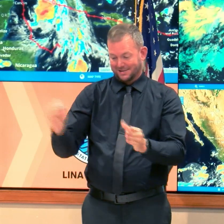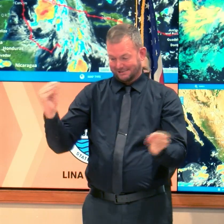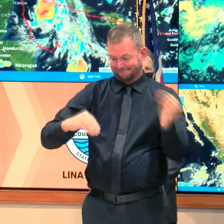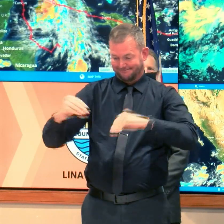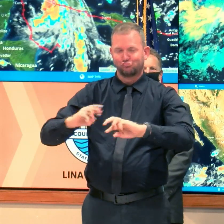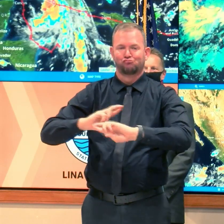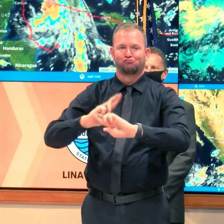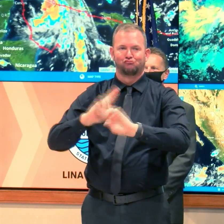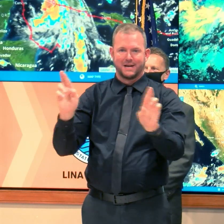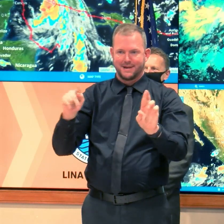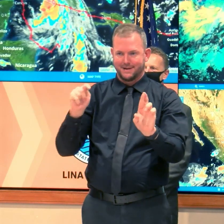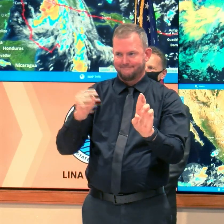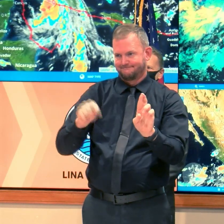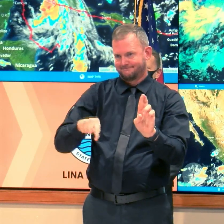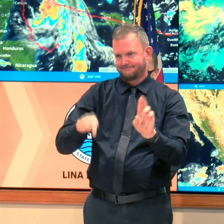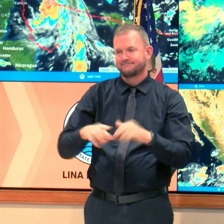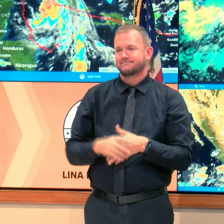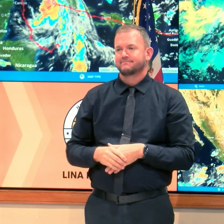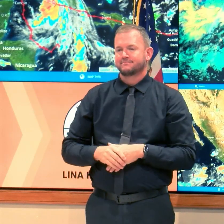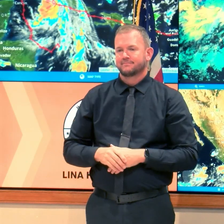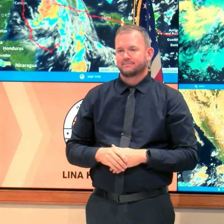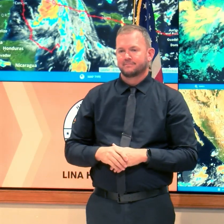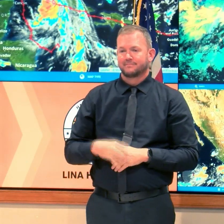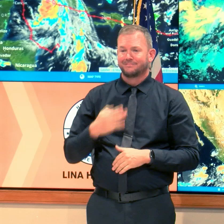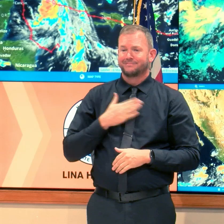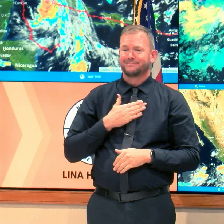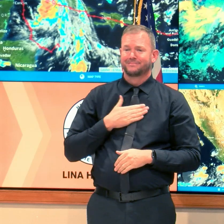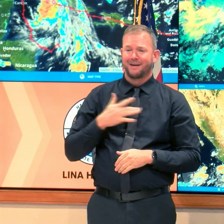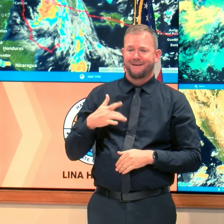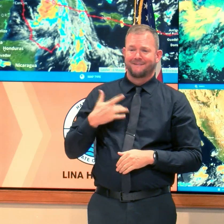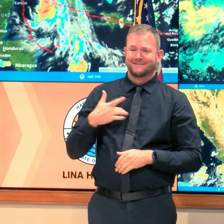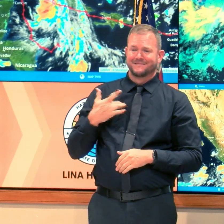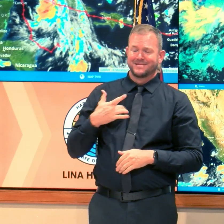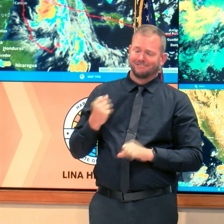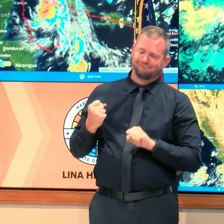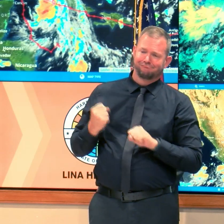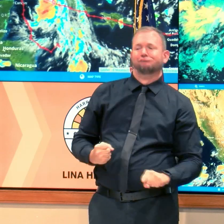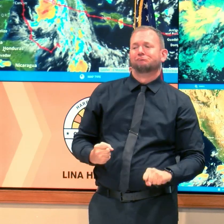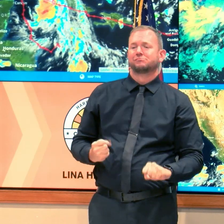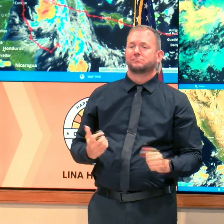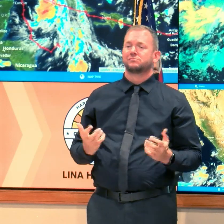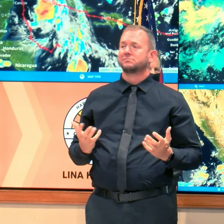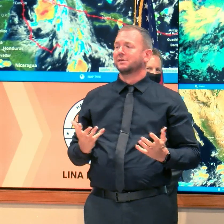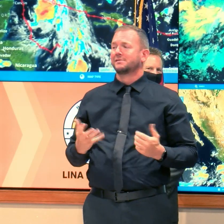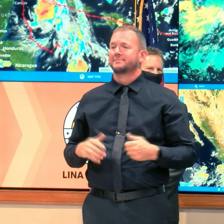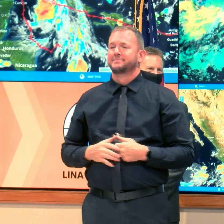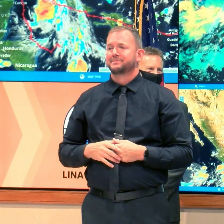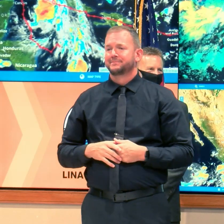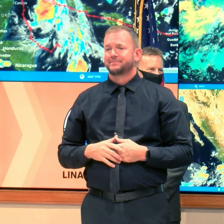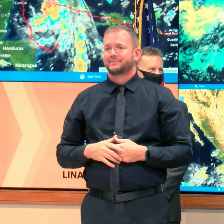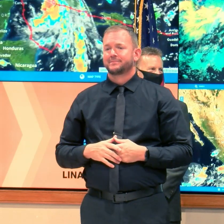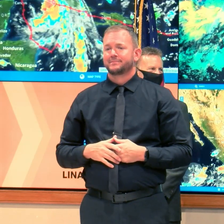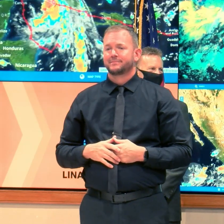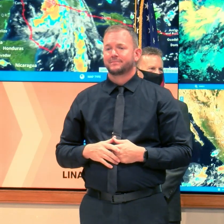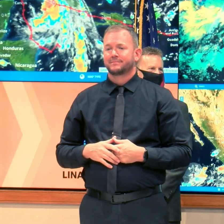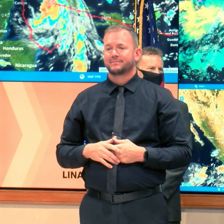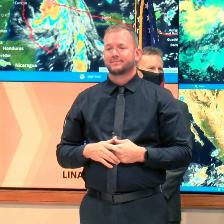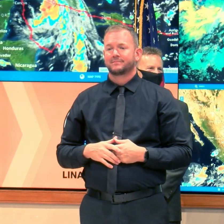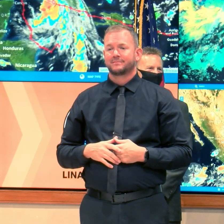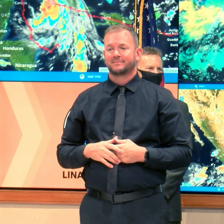that, we'll get through it. The confidence that I have, Judge, is that this has been an incredible